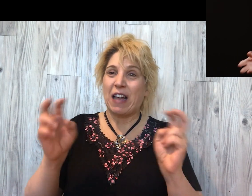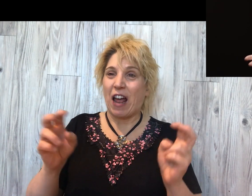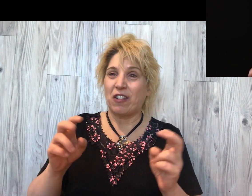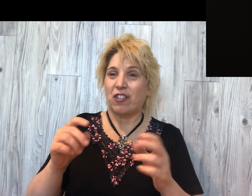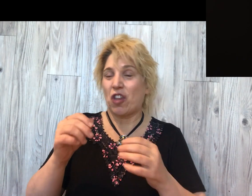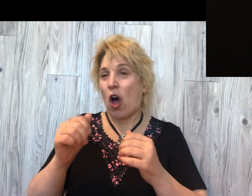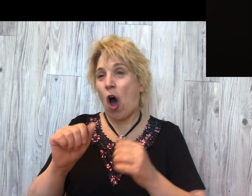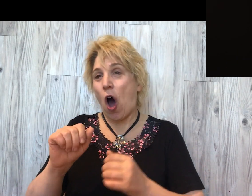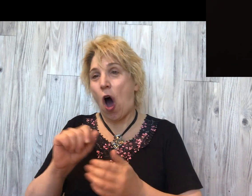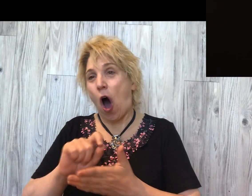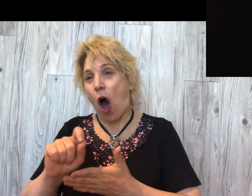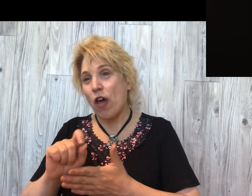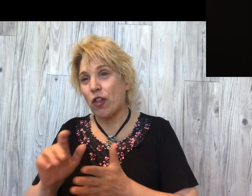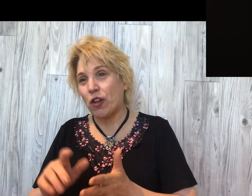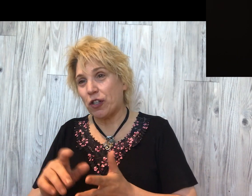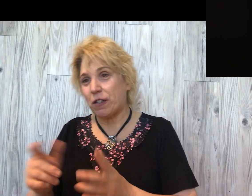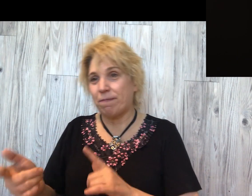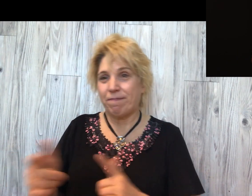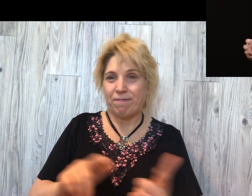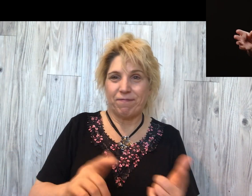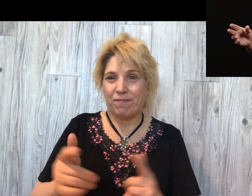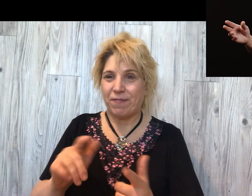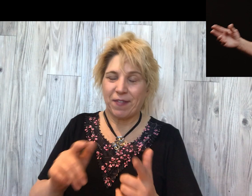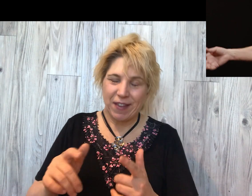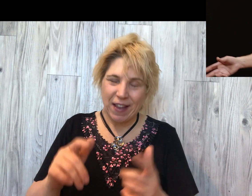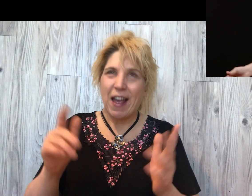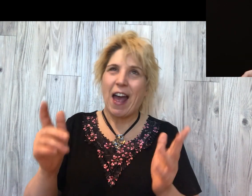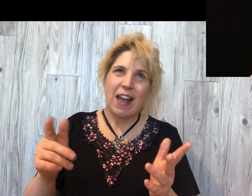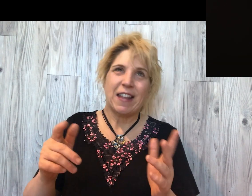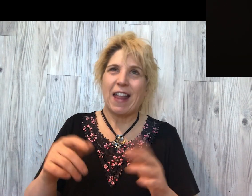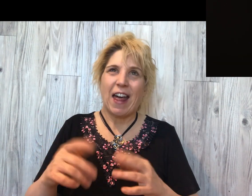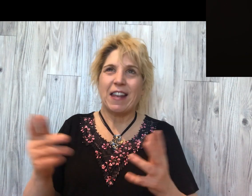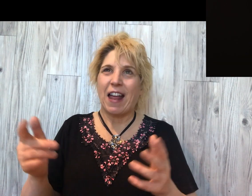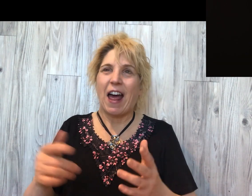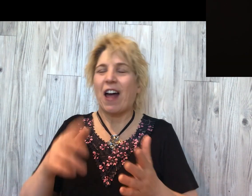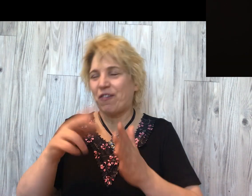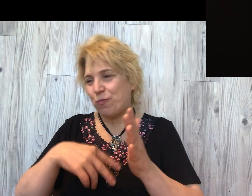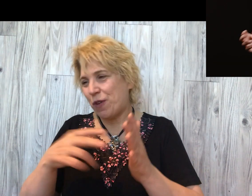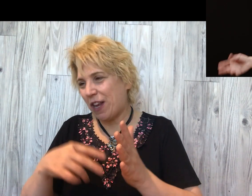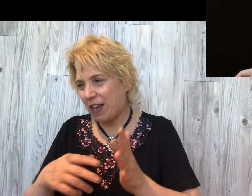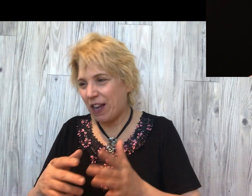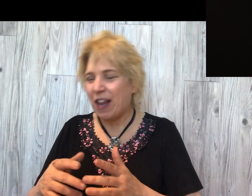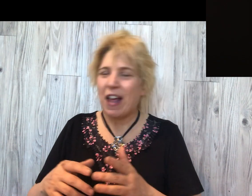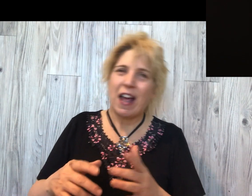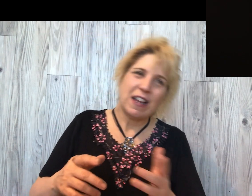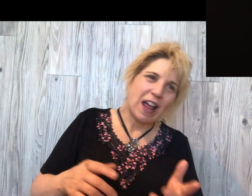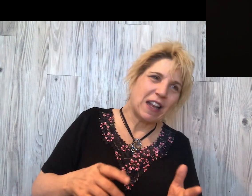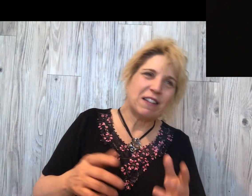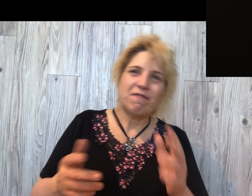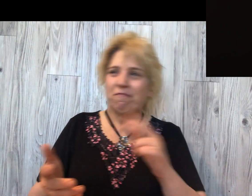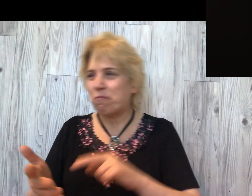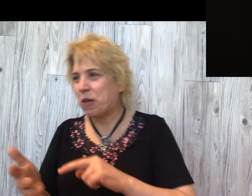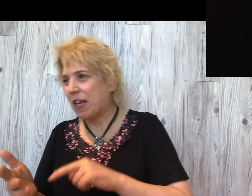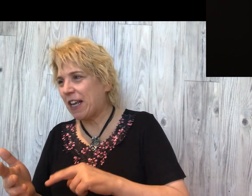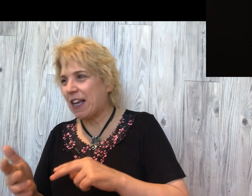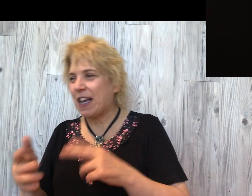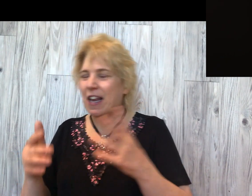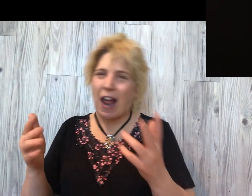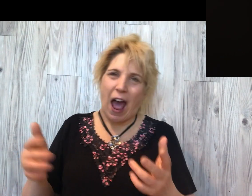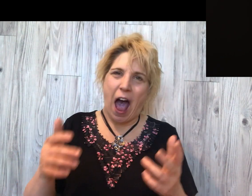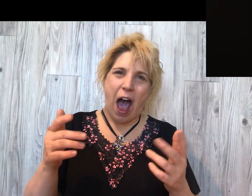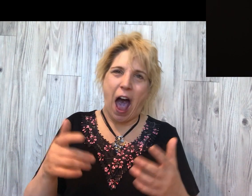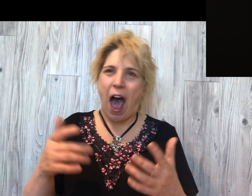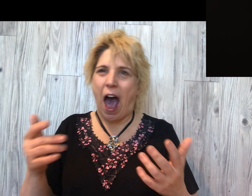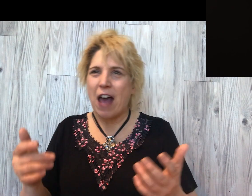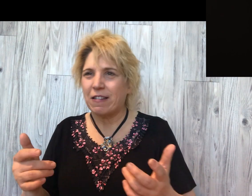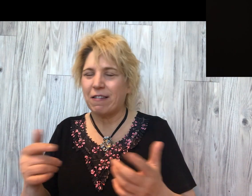and fiction authors to each other. And often she'll read one first and then I'll read it, or I'll read it first and then she'll follow up and read it. And